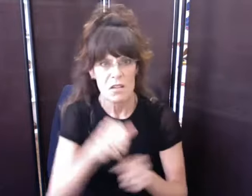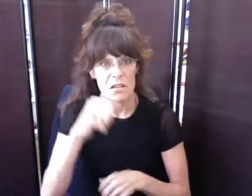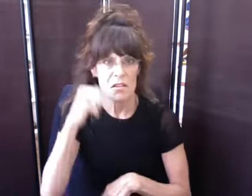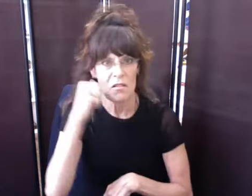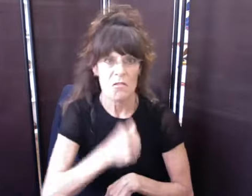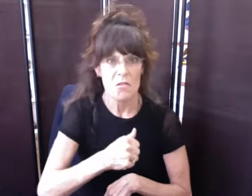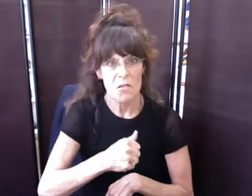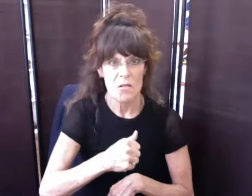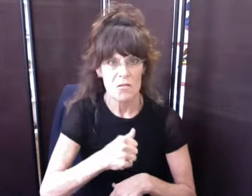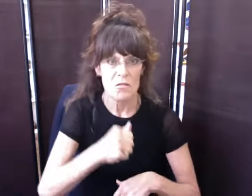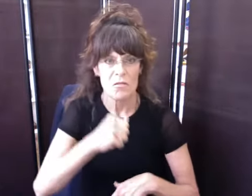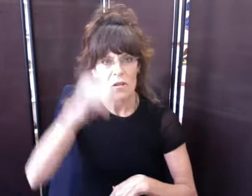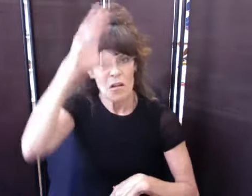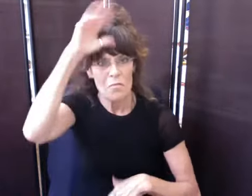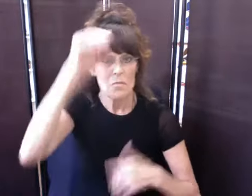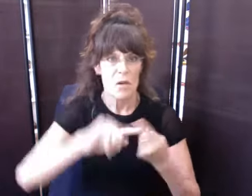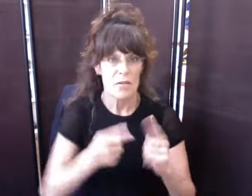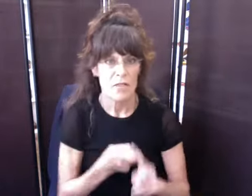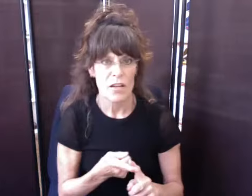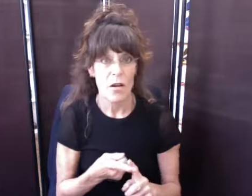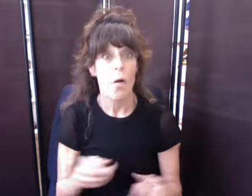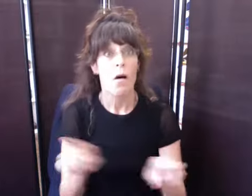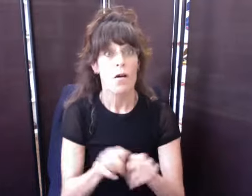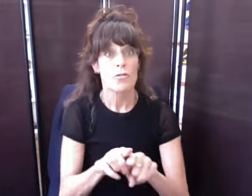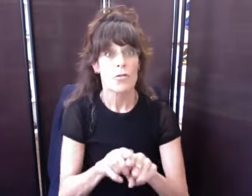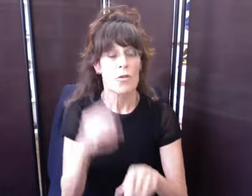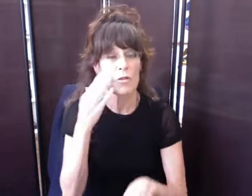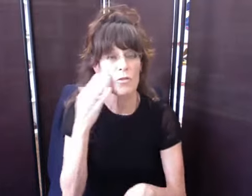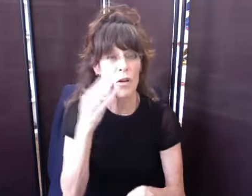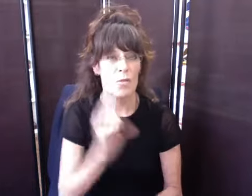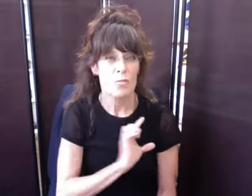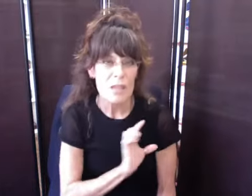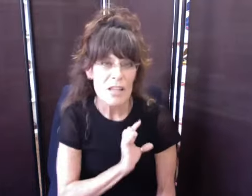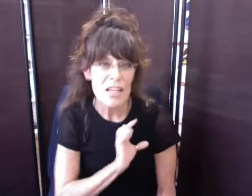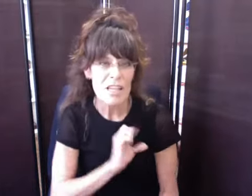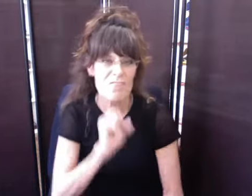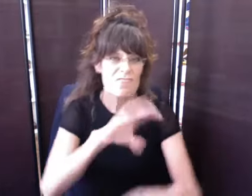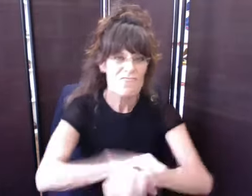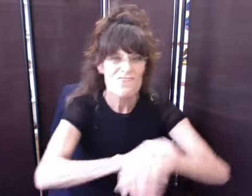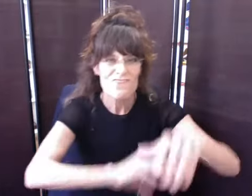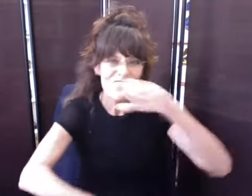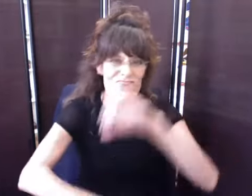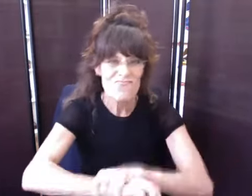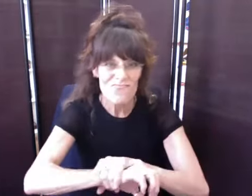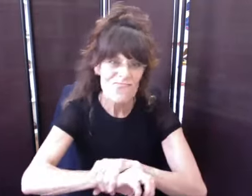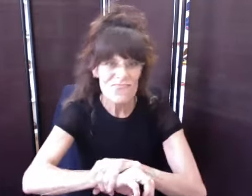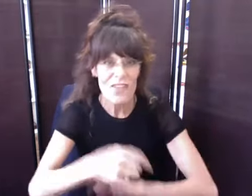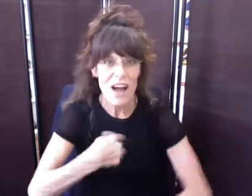I was the guy that went away in handcuffs from the police for saying something stupid or taking a swing at one of them. I was the guy who drank his way out of